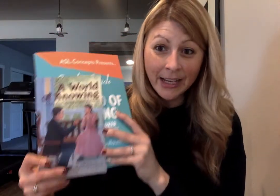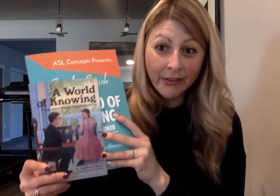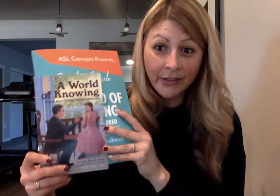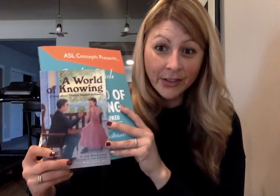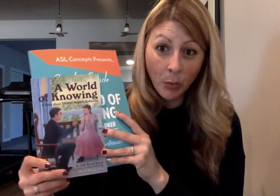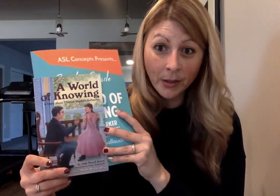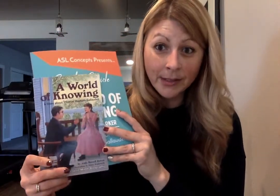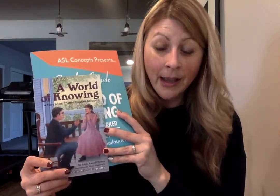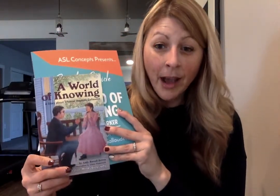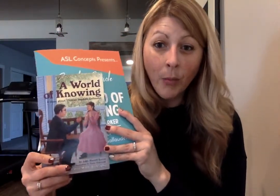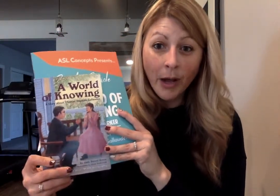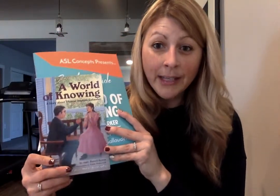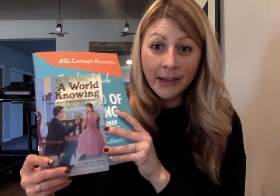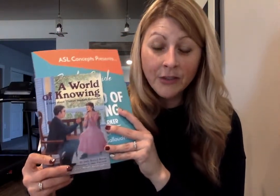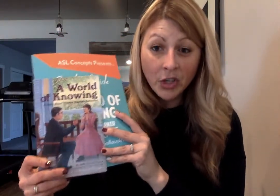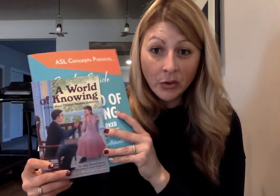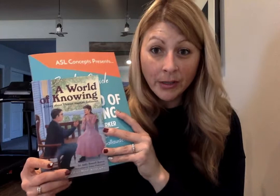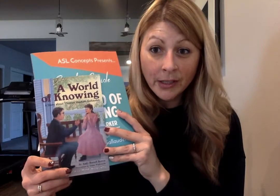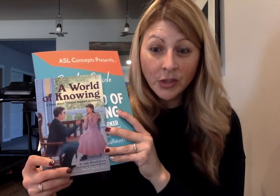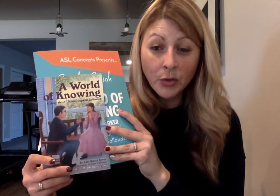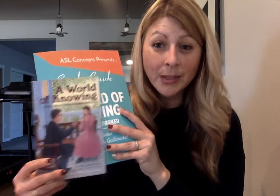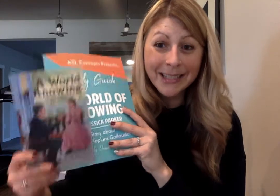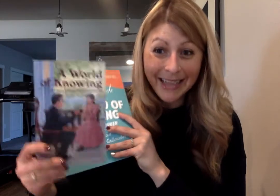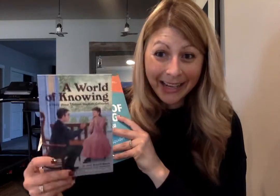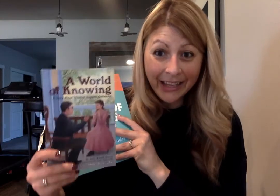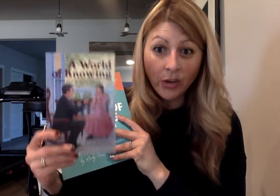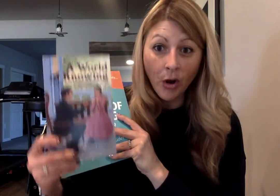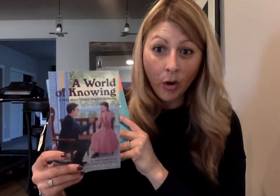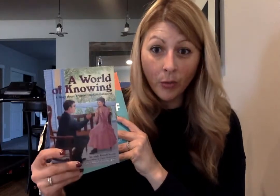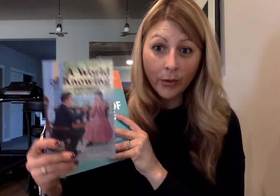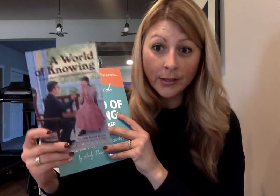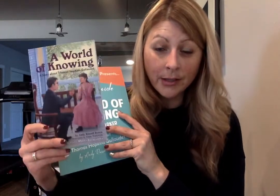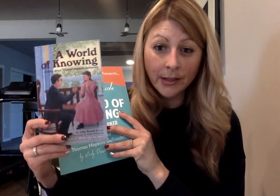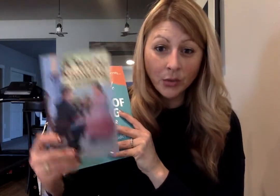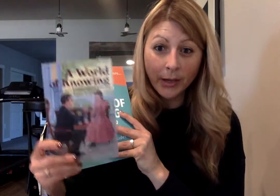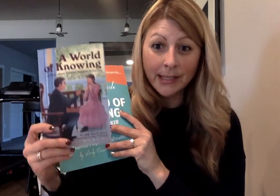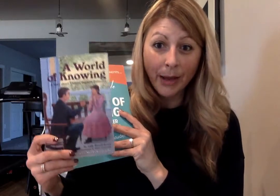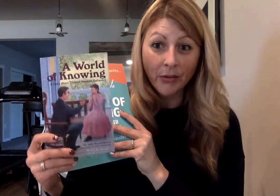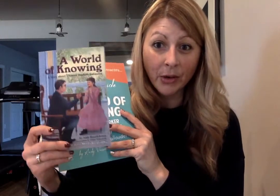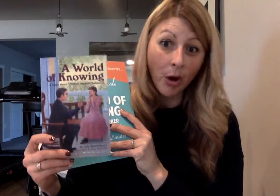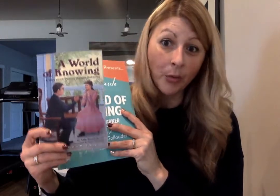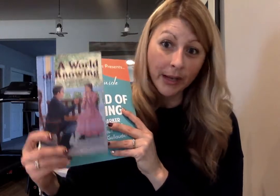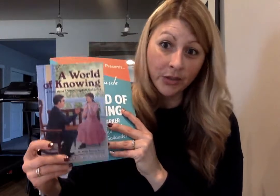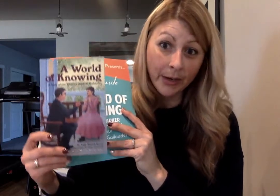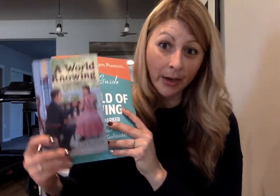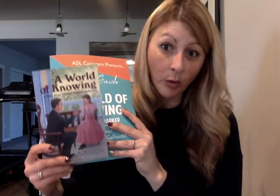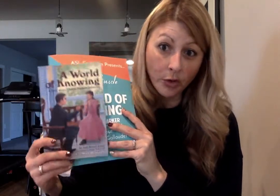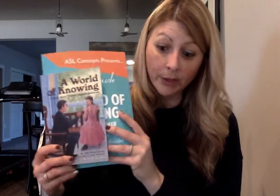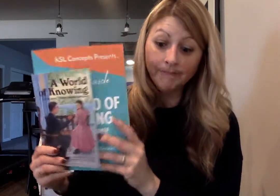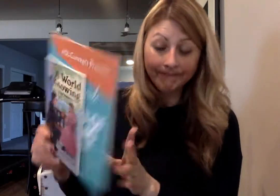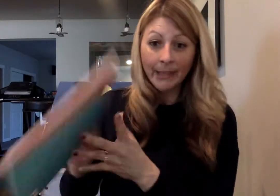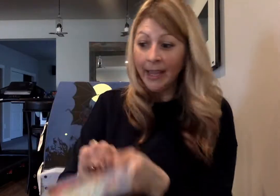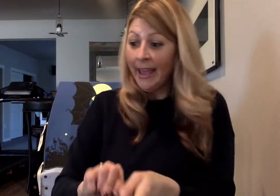deaf schools. I wanted deaf children to study their own stories about their own history and culture.